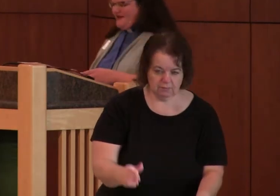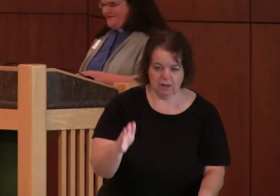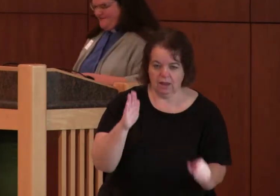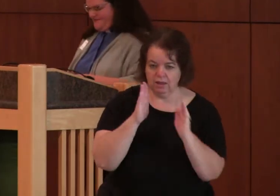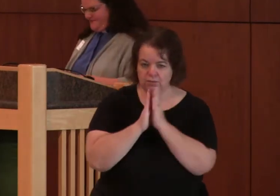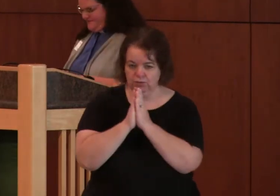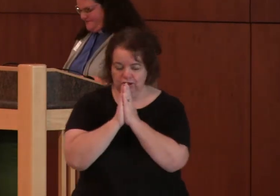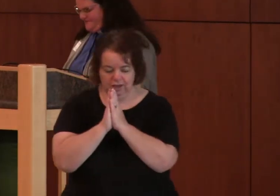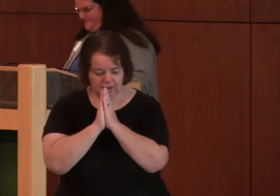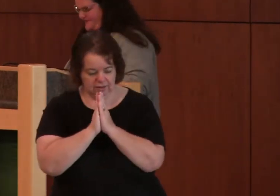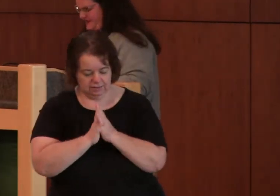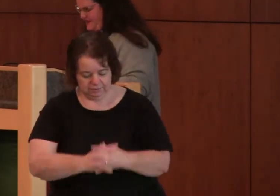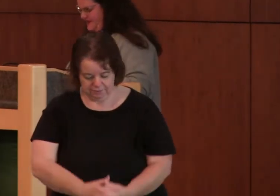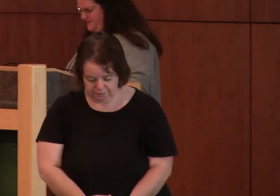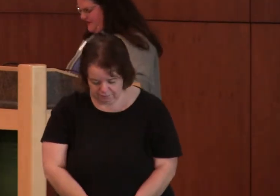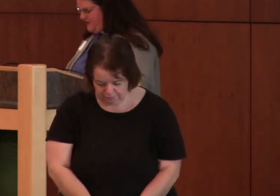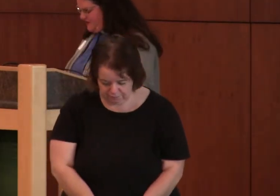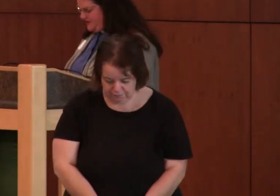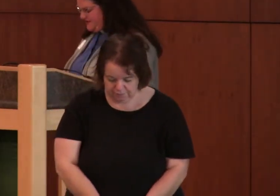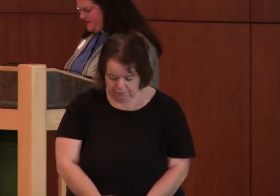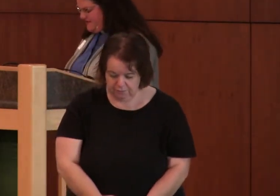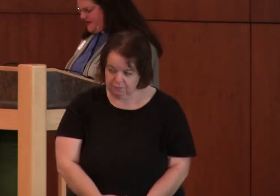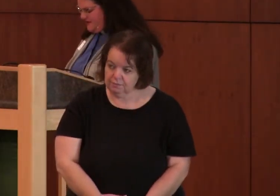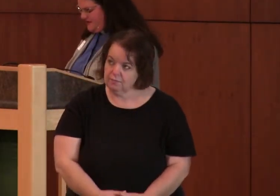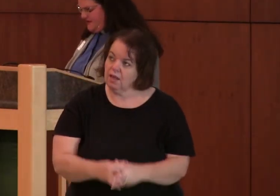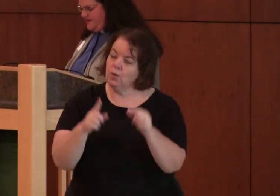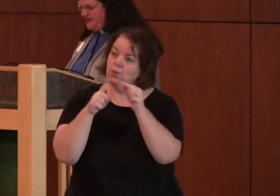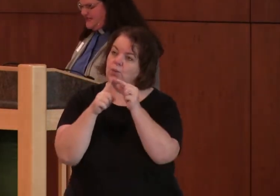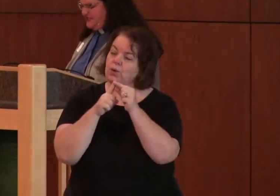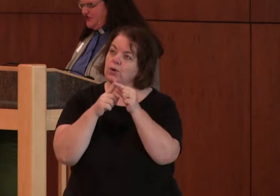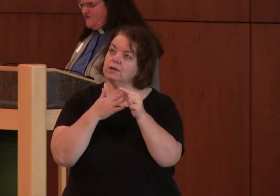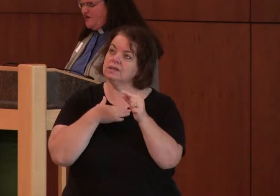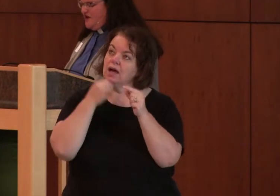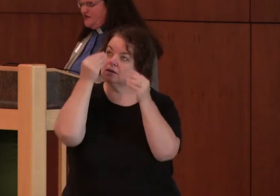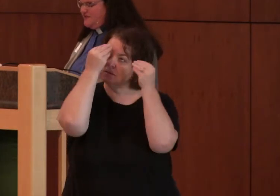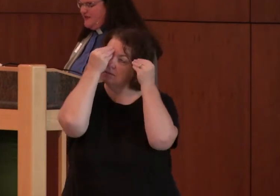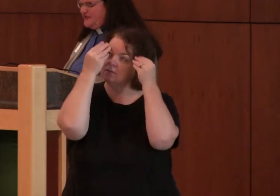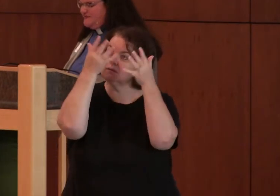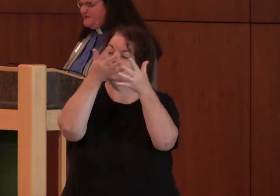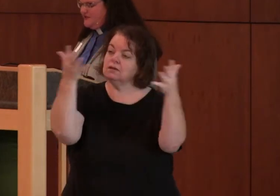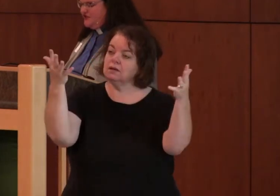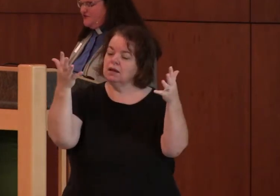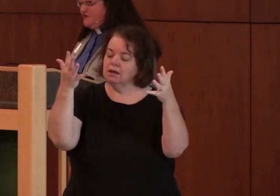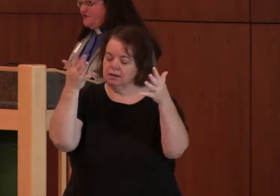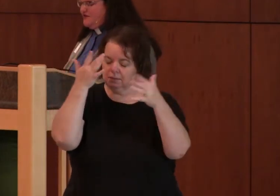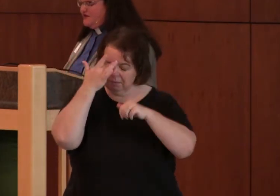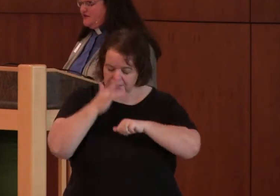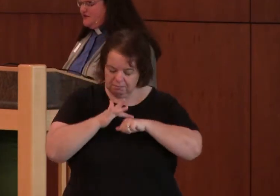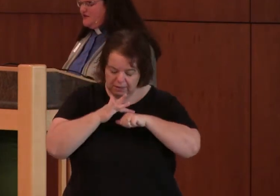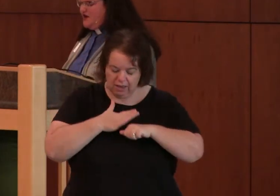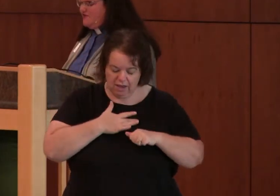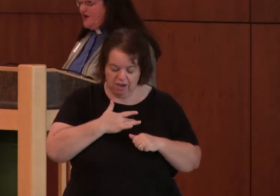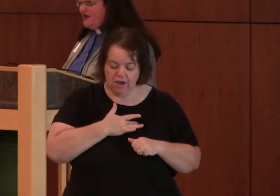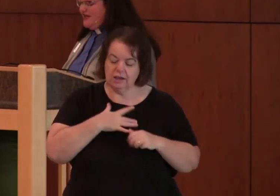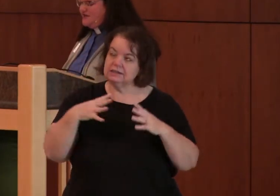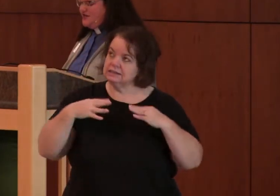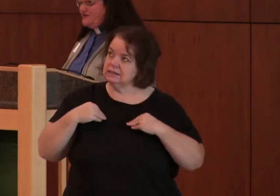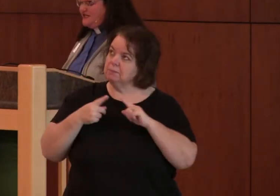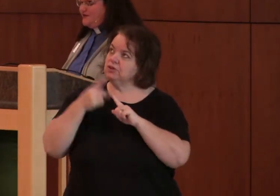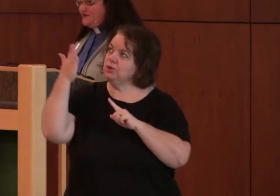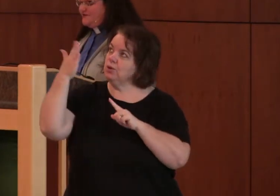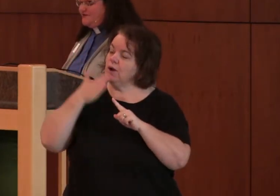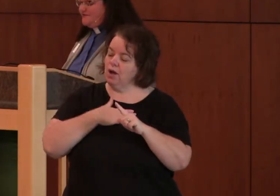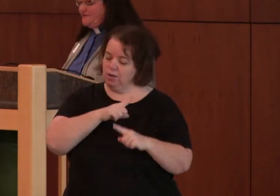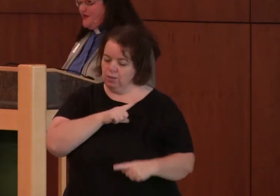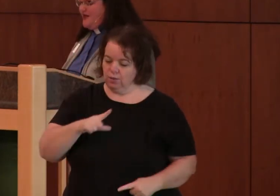Please pray with me. May the words of my mouth and the meditation of our hearts be acceptable to you, O Lord, our rock and